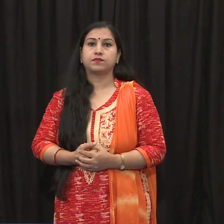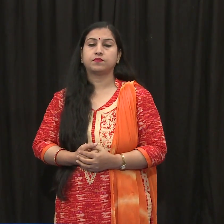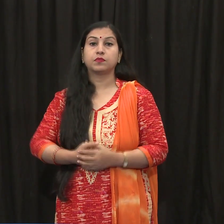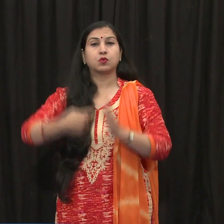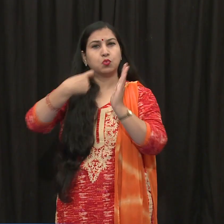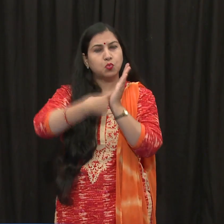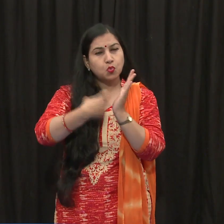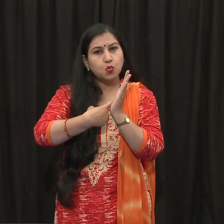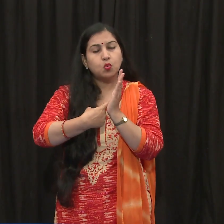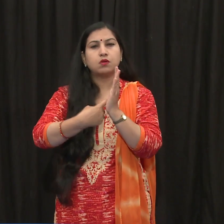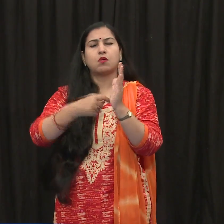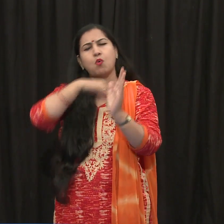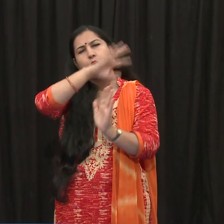rules and regulations,